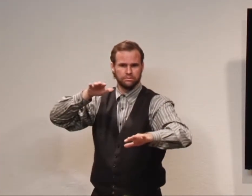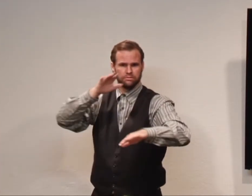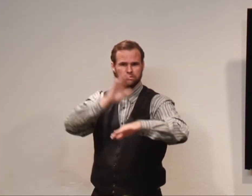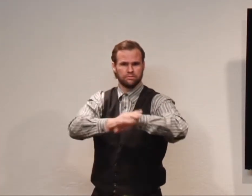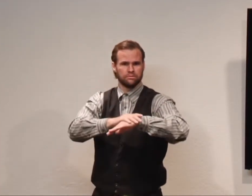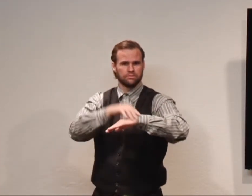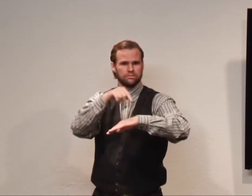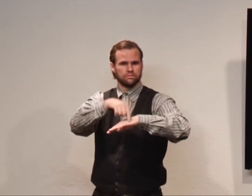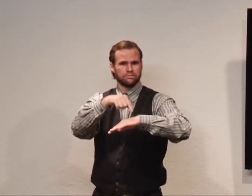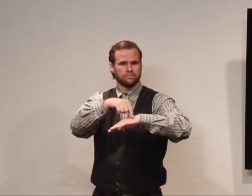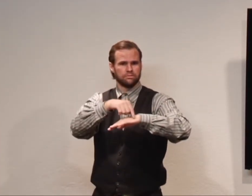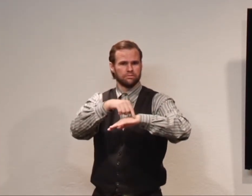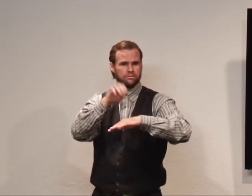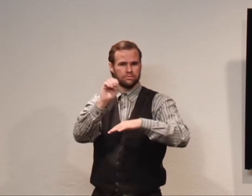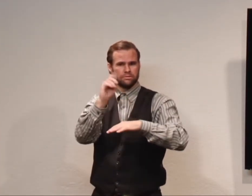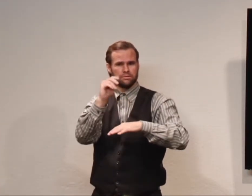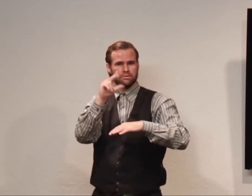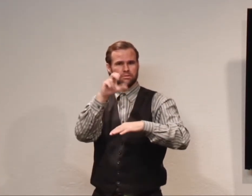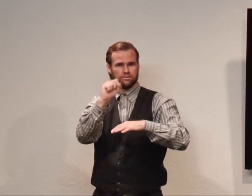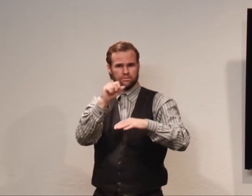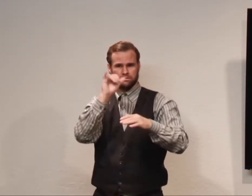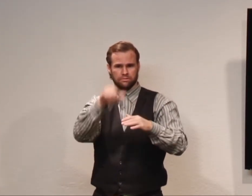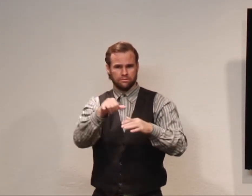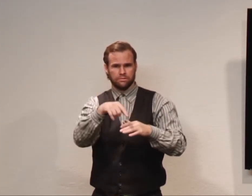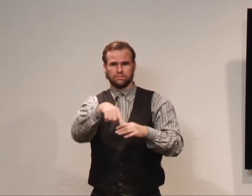they, like Aaron and his descendants